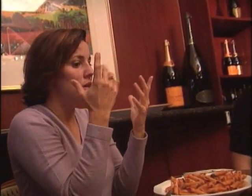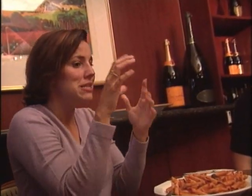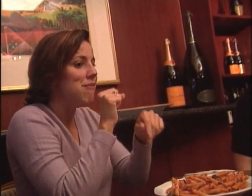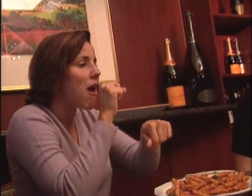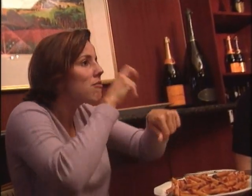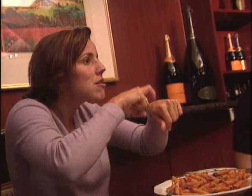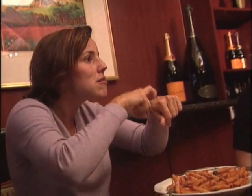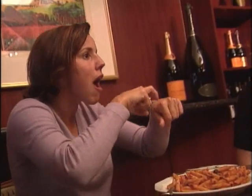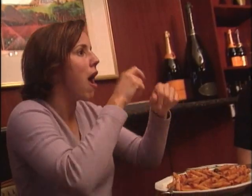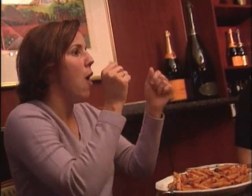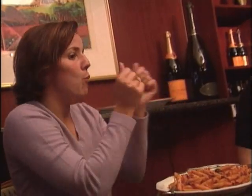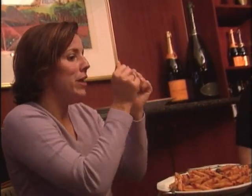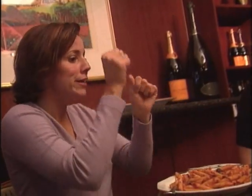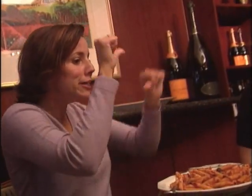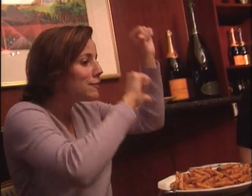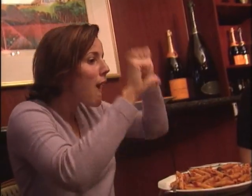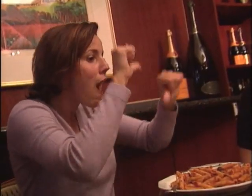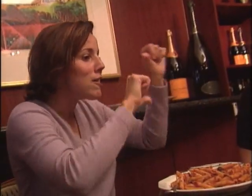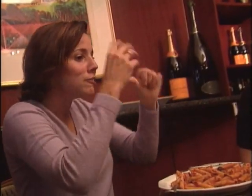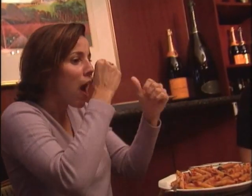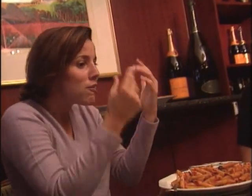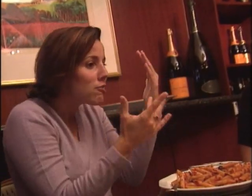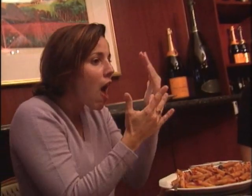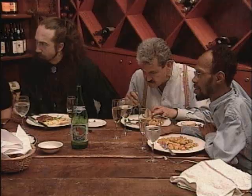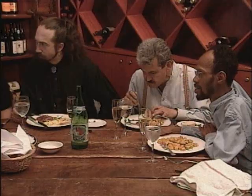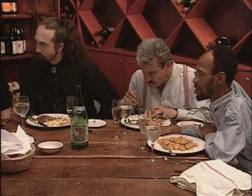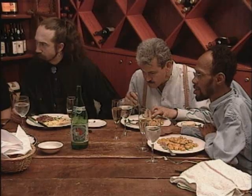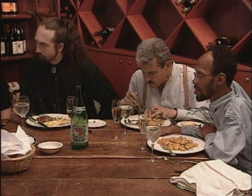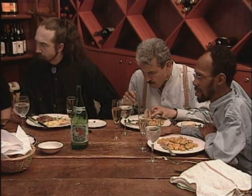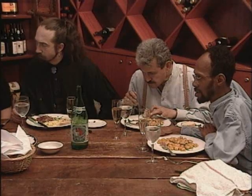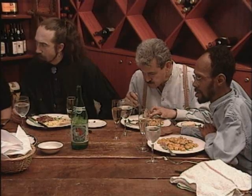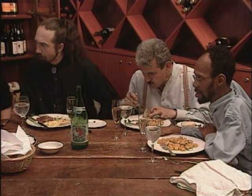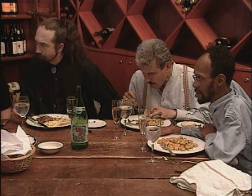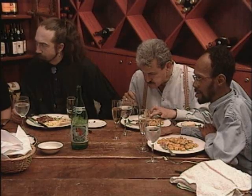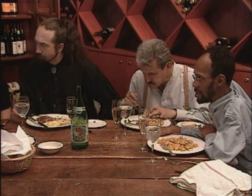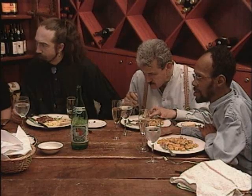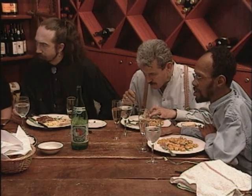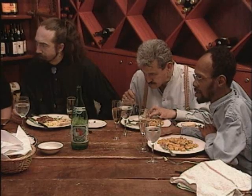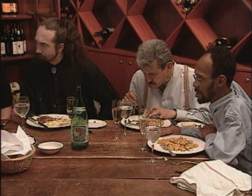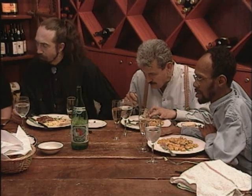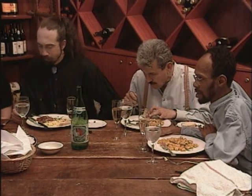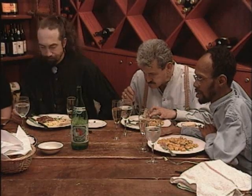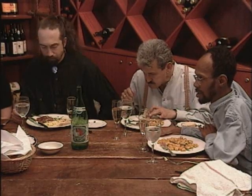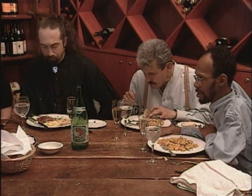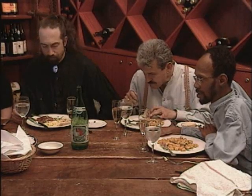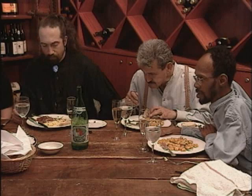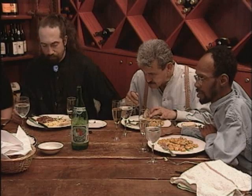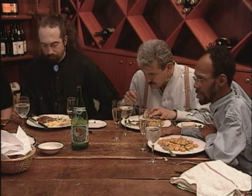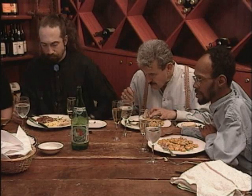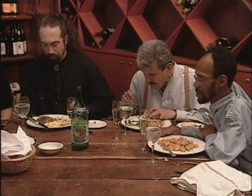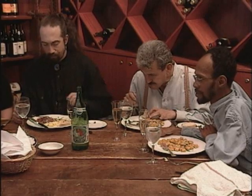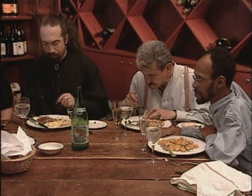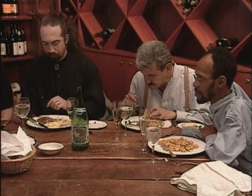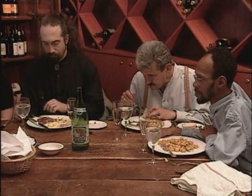people who take the time with science, with technology, with inventing new things that